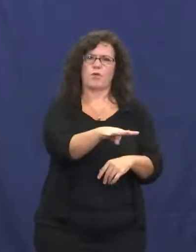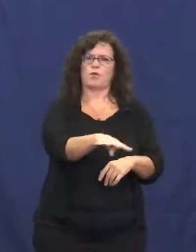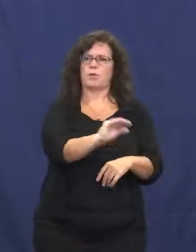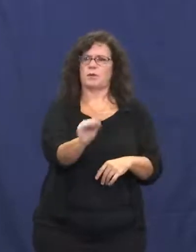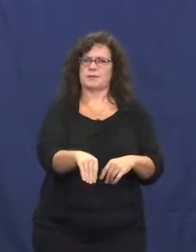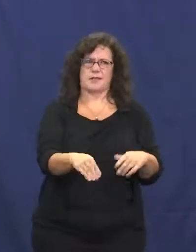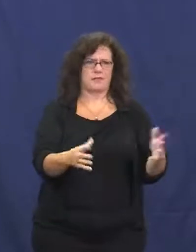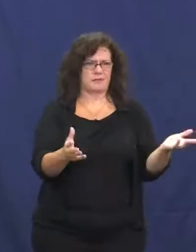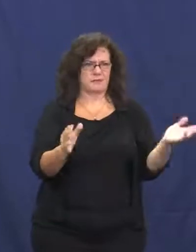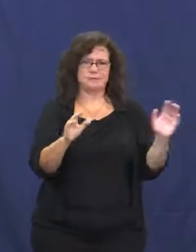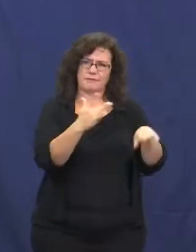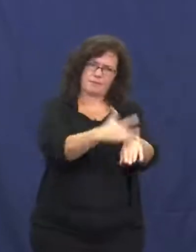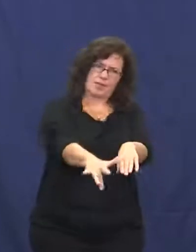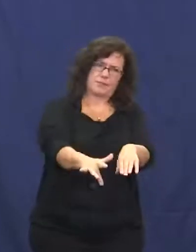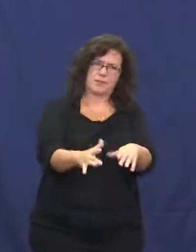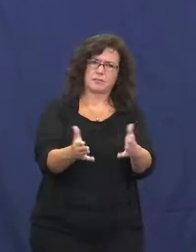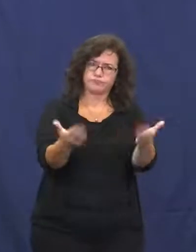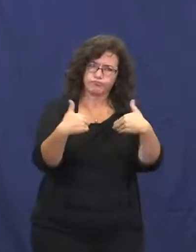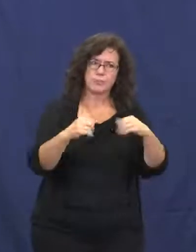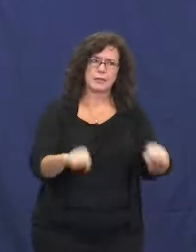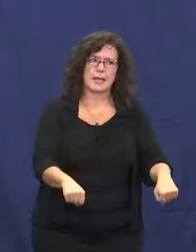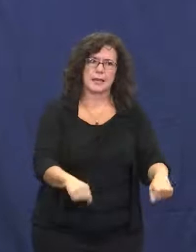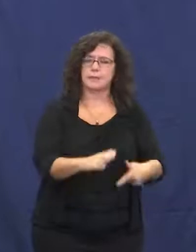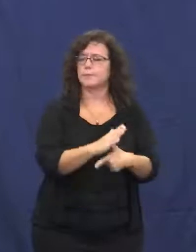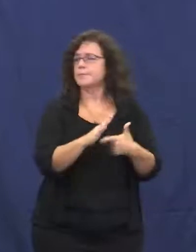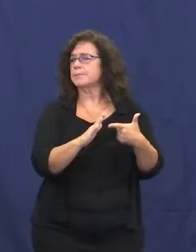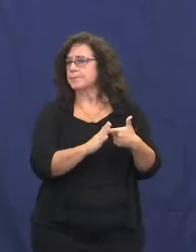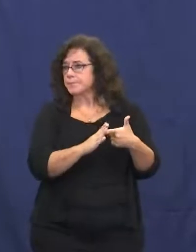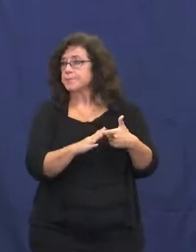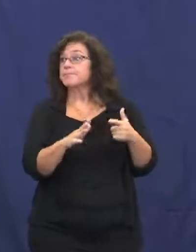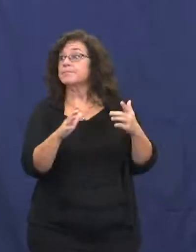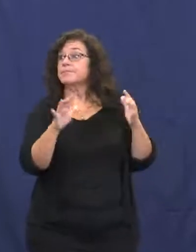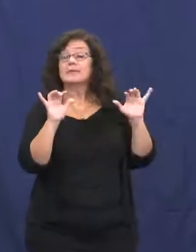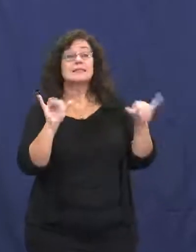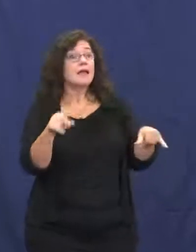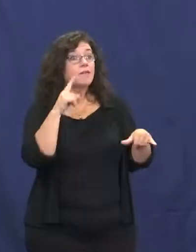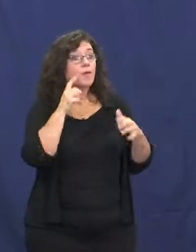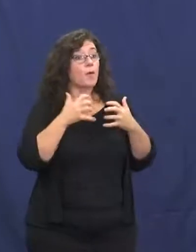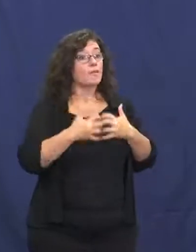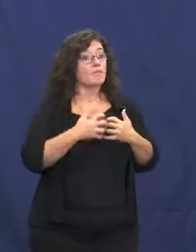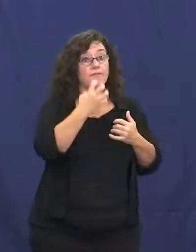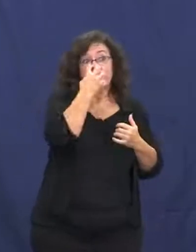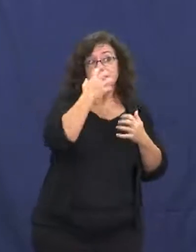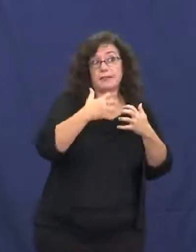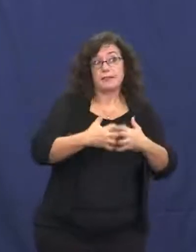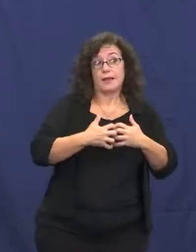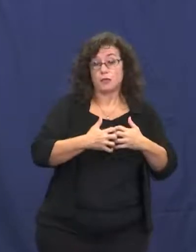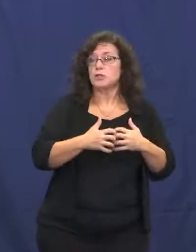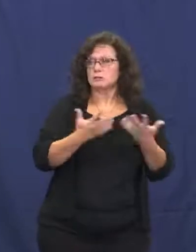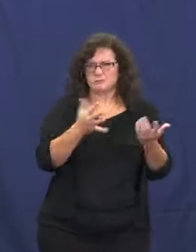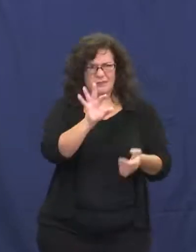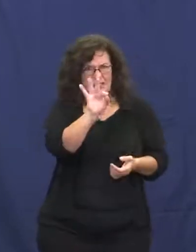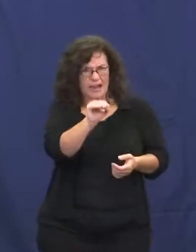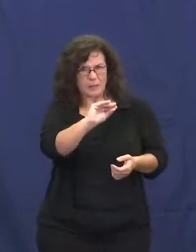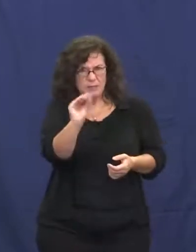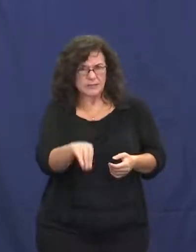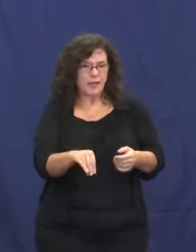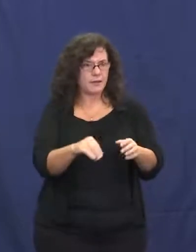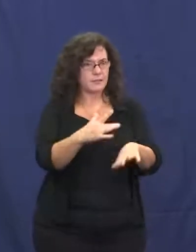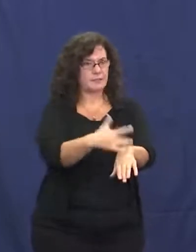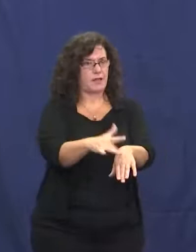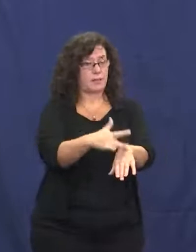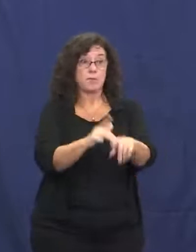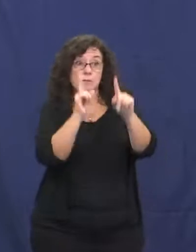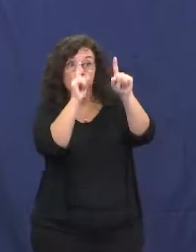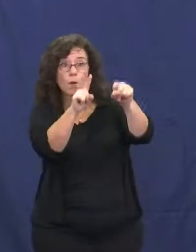90% capacity that we have for ventilators in our county hospitals. The expectation was, the goal was at